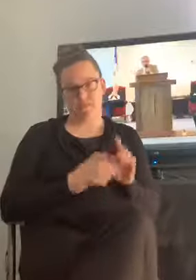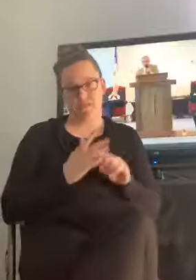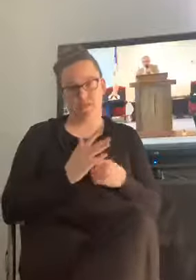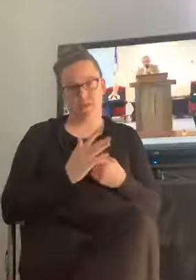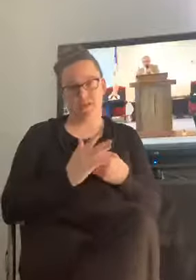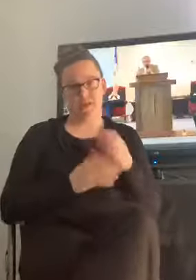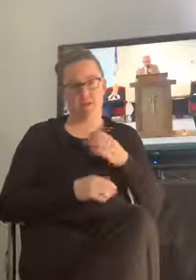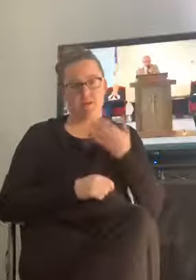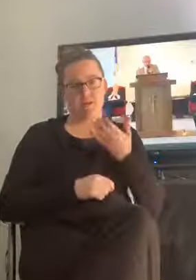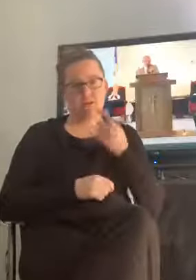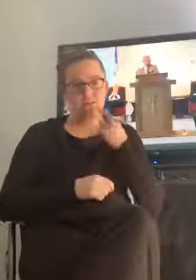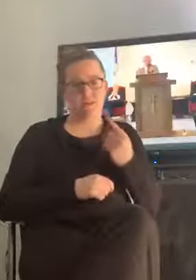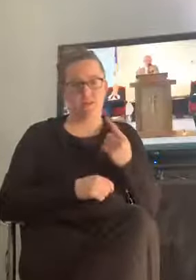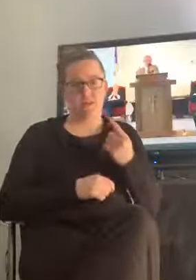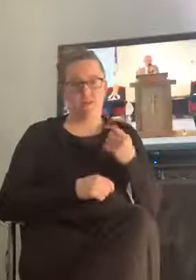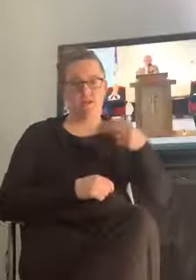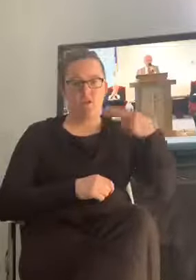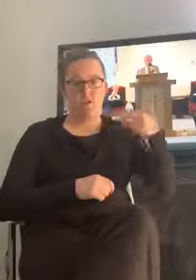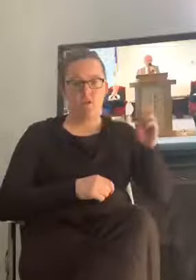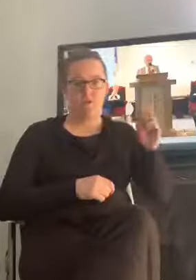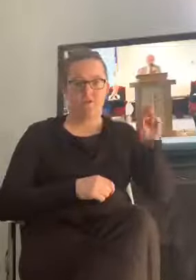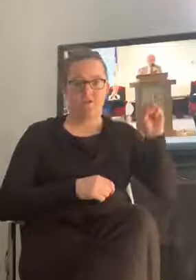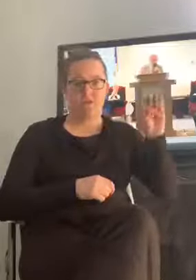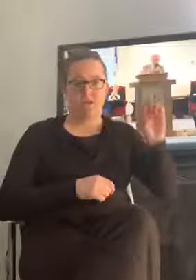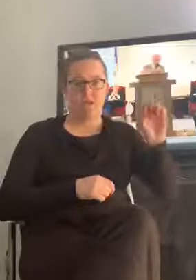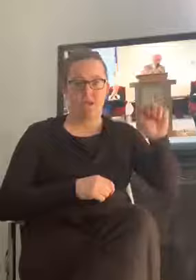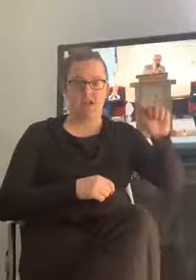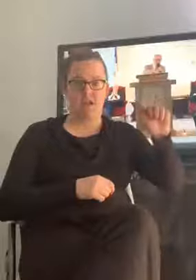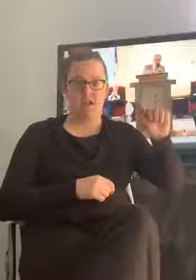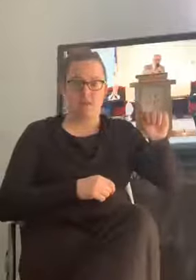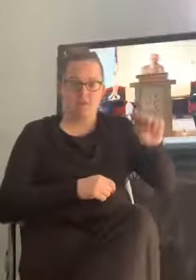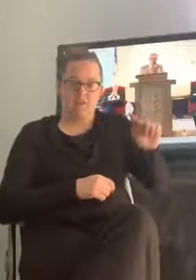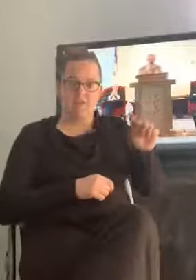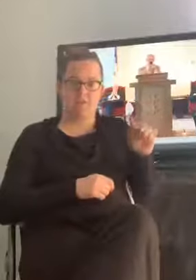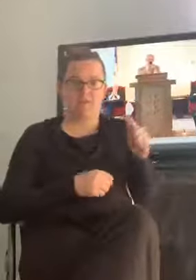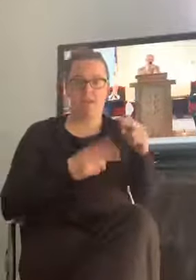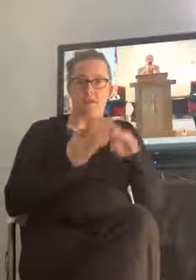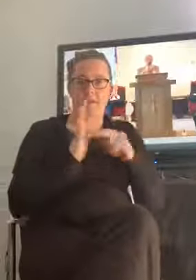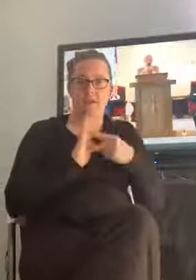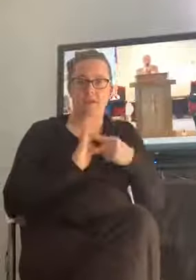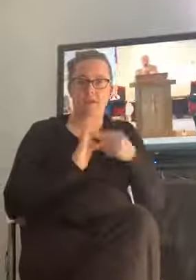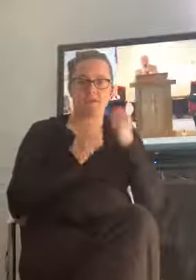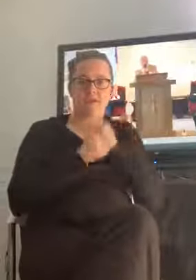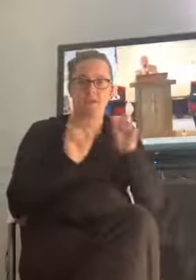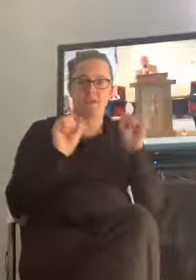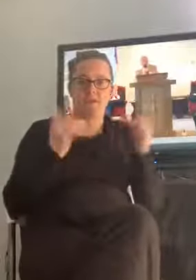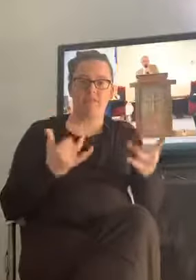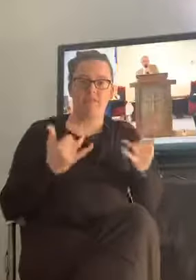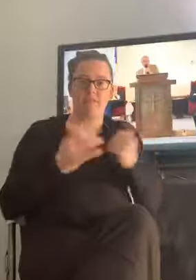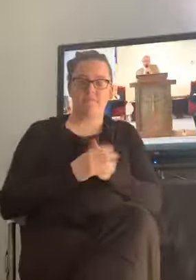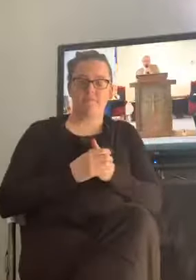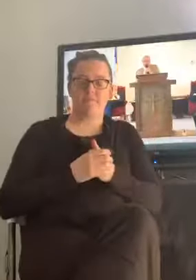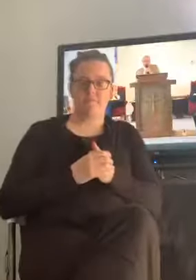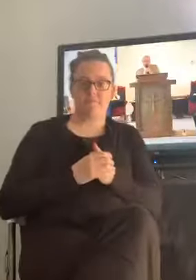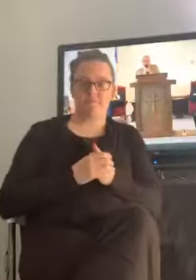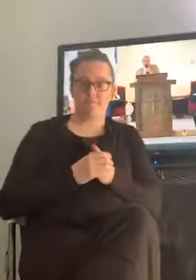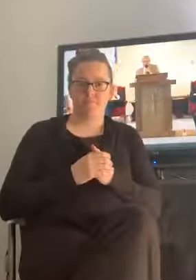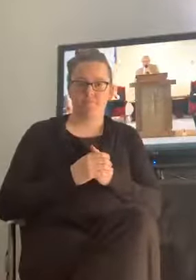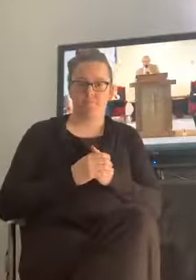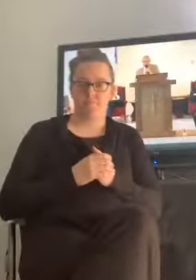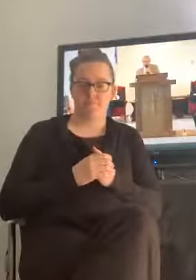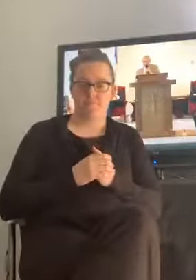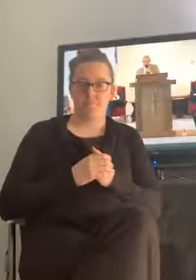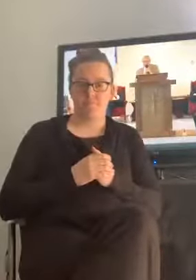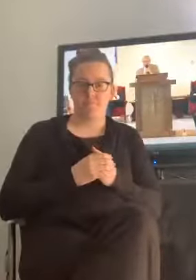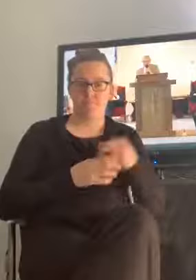cry, saying, Hosanna, which means save now. Hosanna